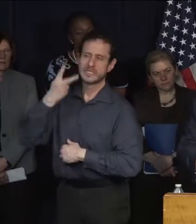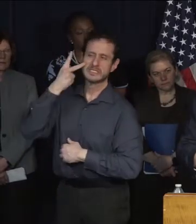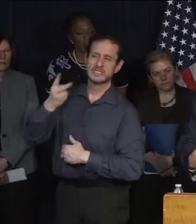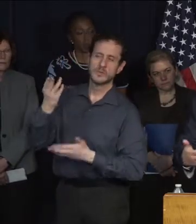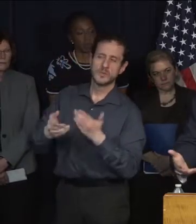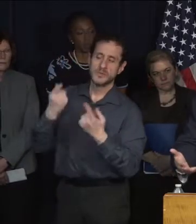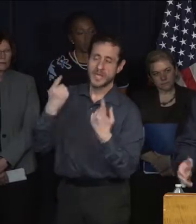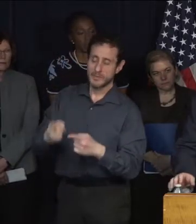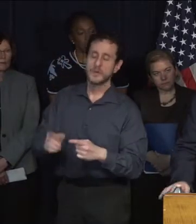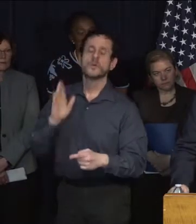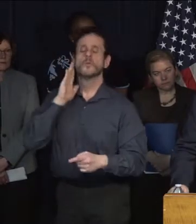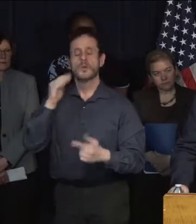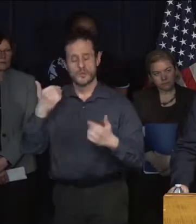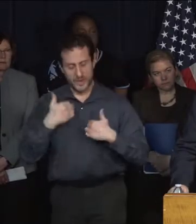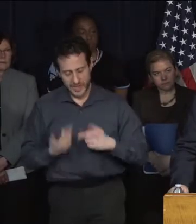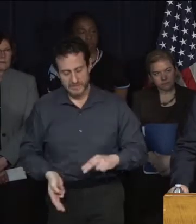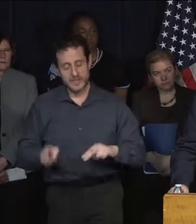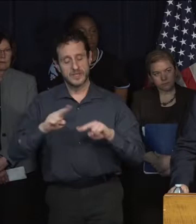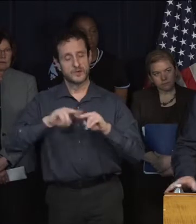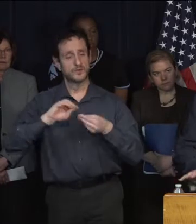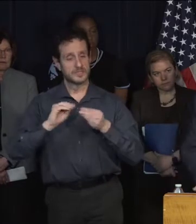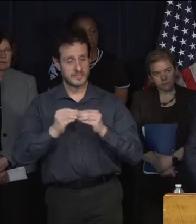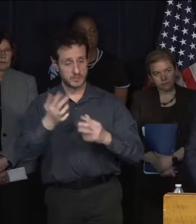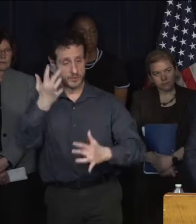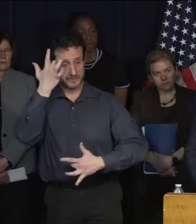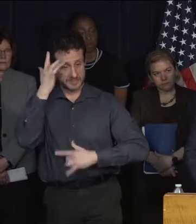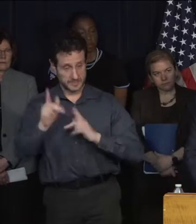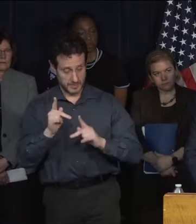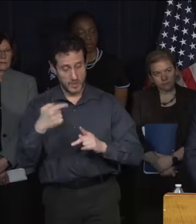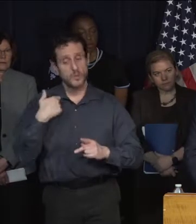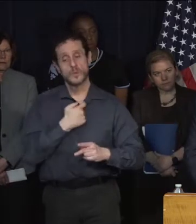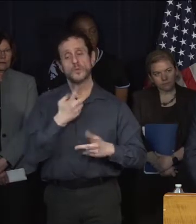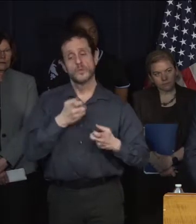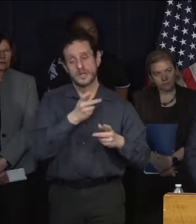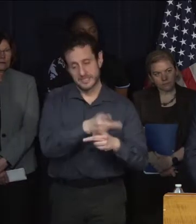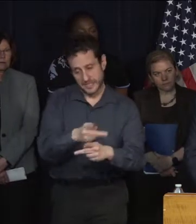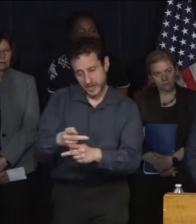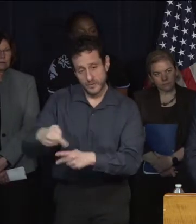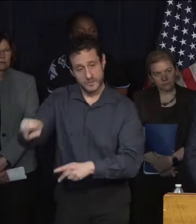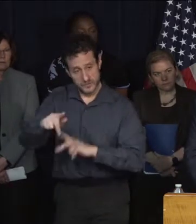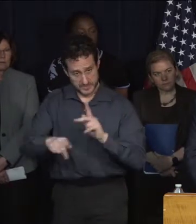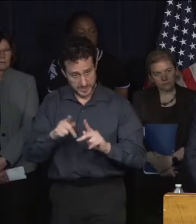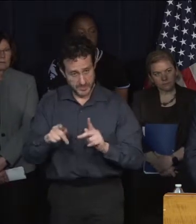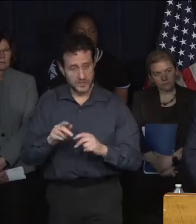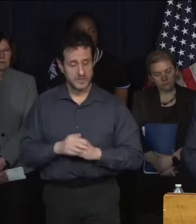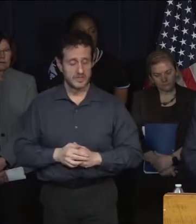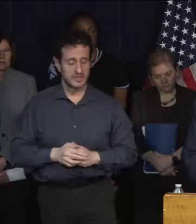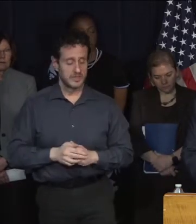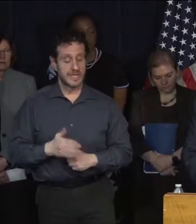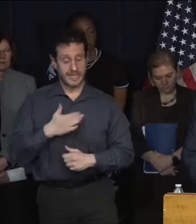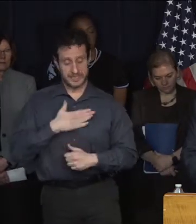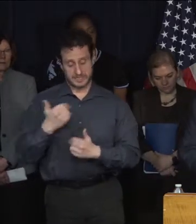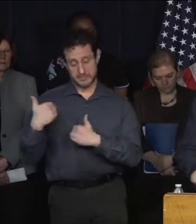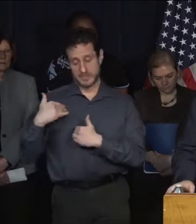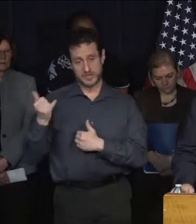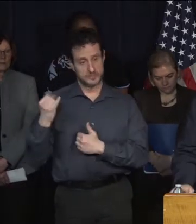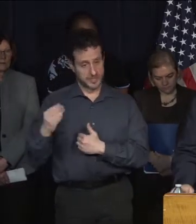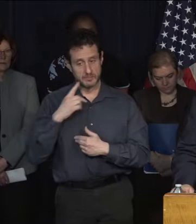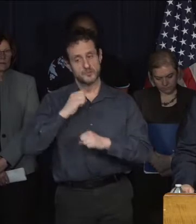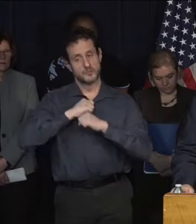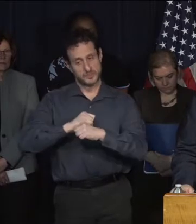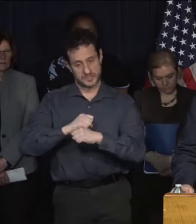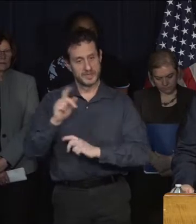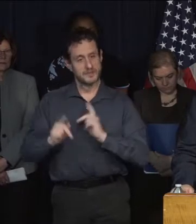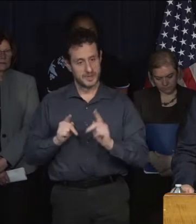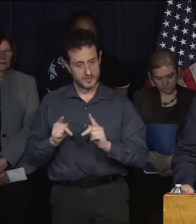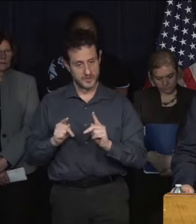going to be an increase in cases. We want to care for those people in every way we can. It's my job to, you know, to protect